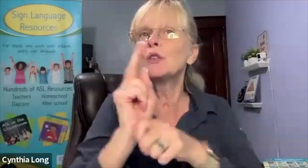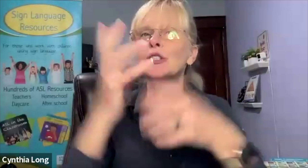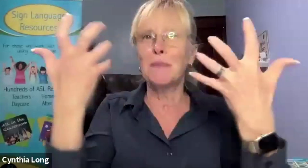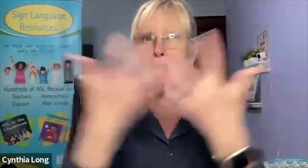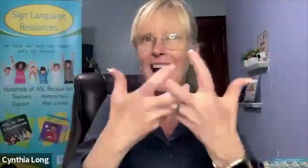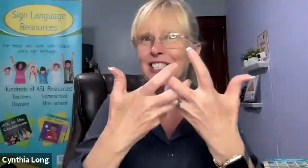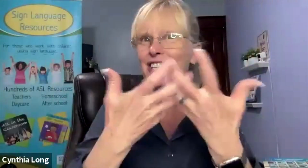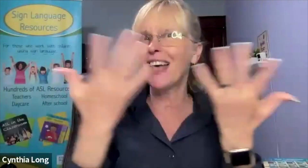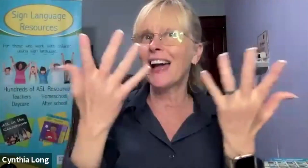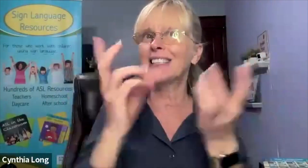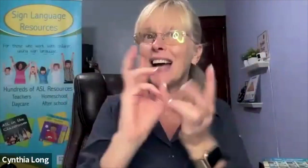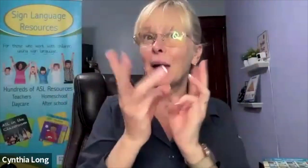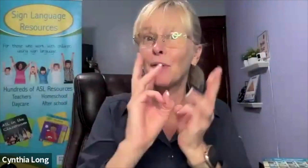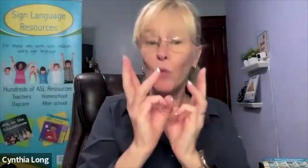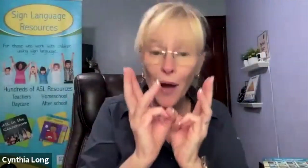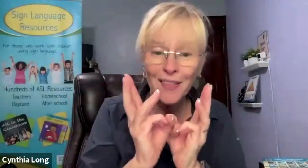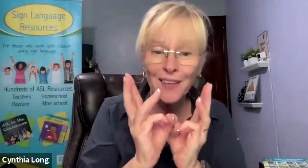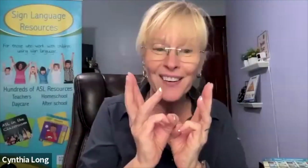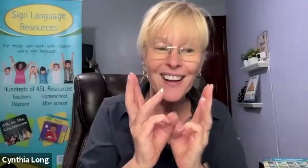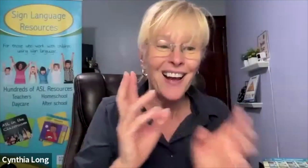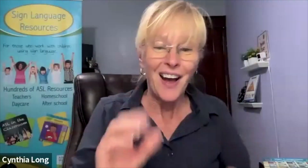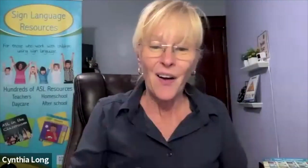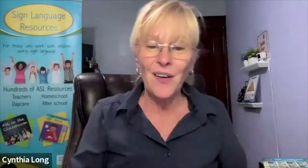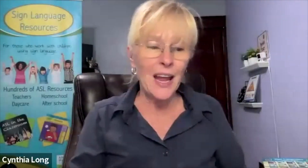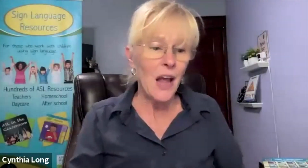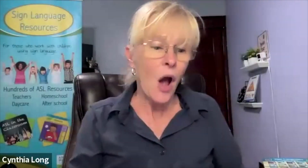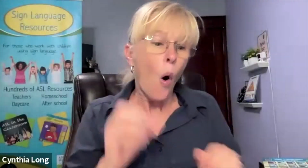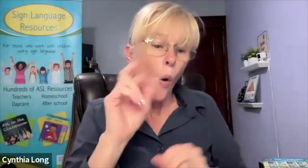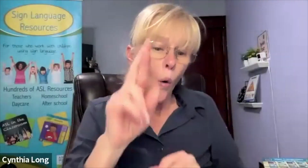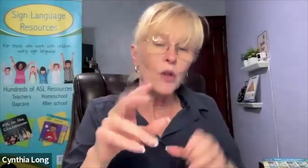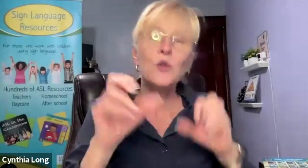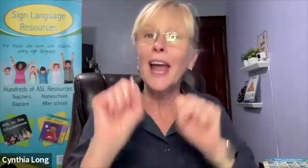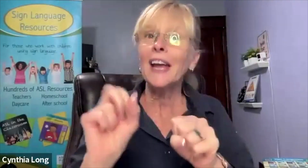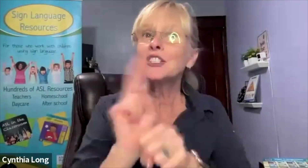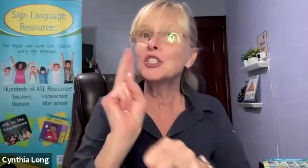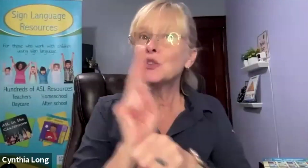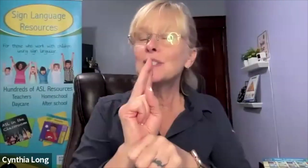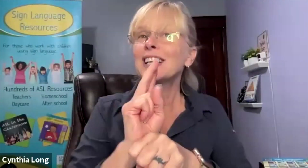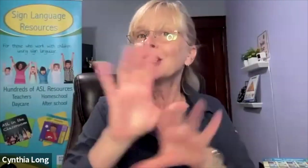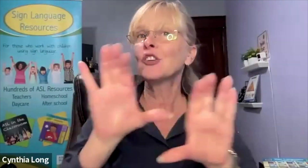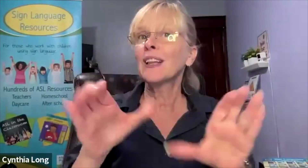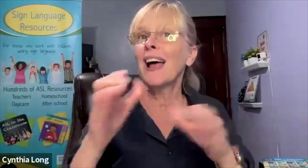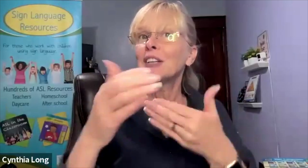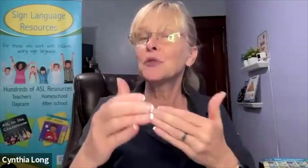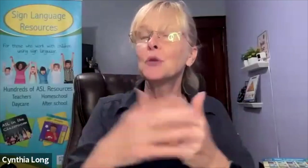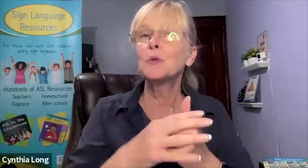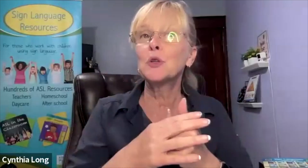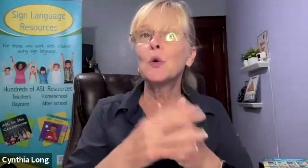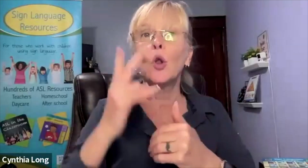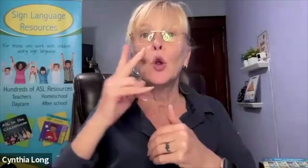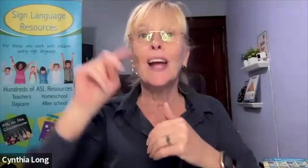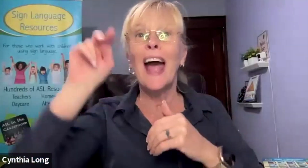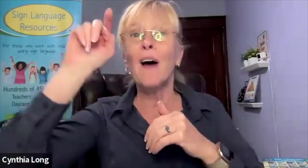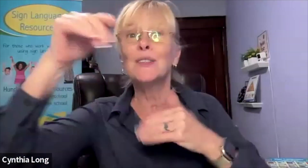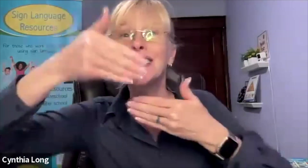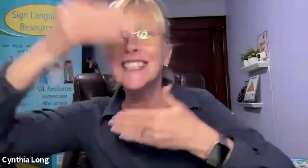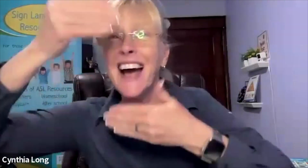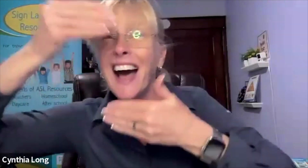to match that type of weather. Okay. Or you can just use it in your classroom to look